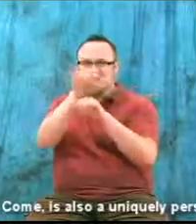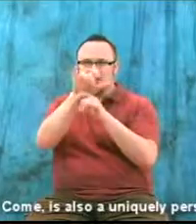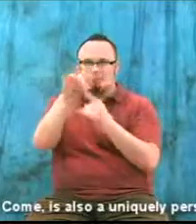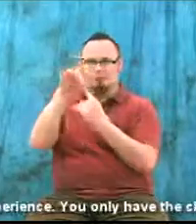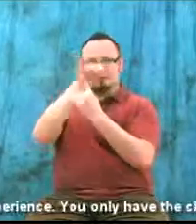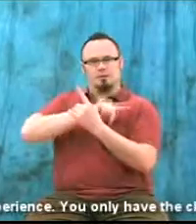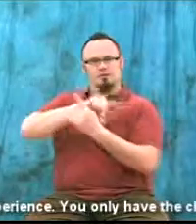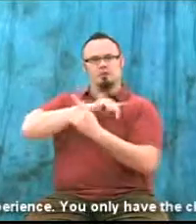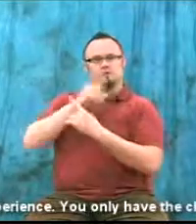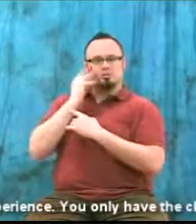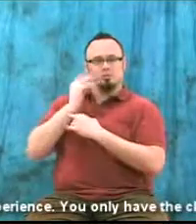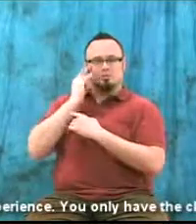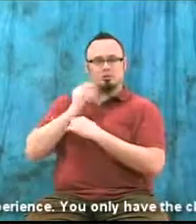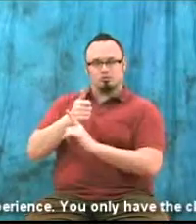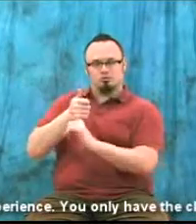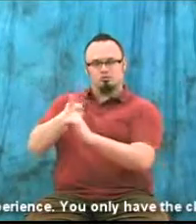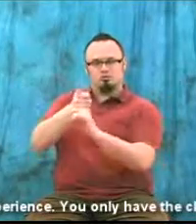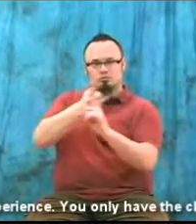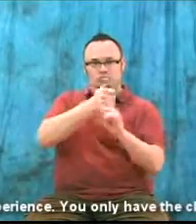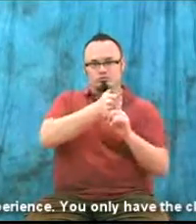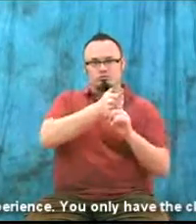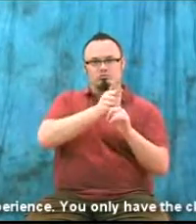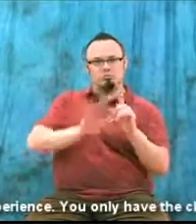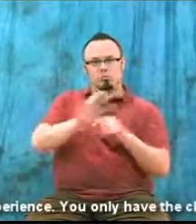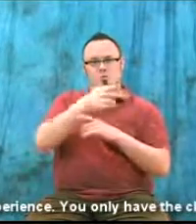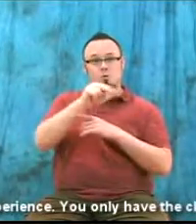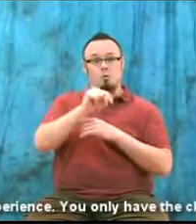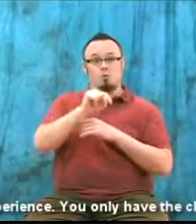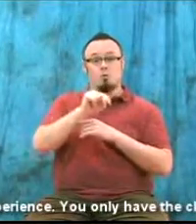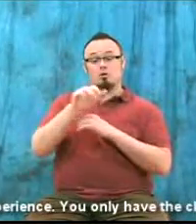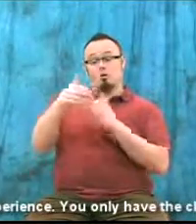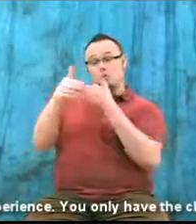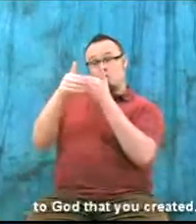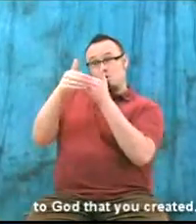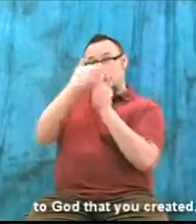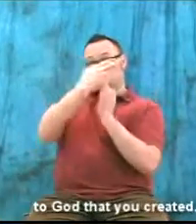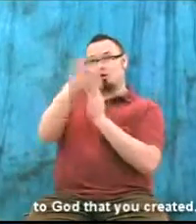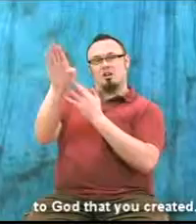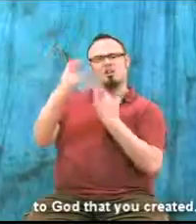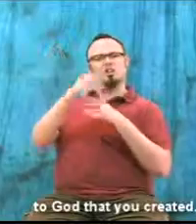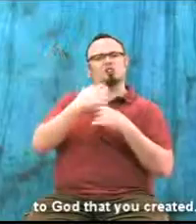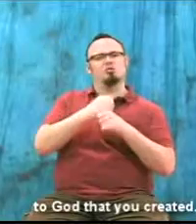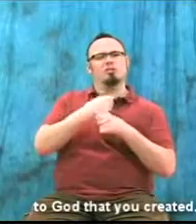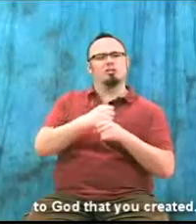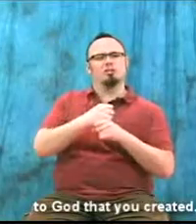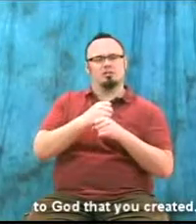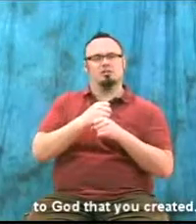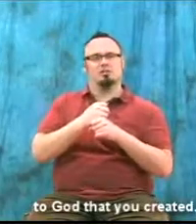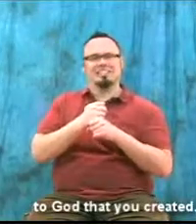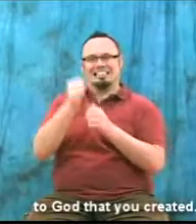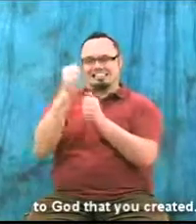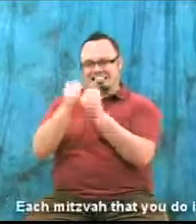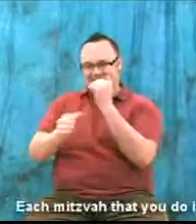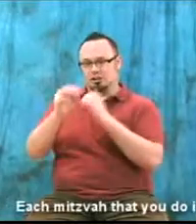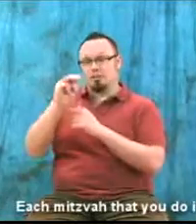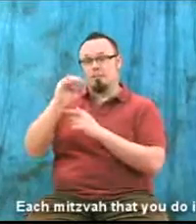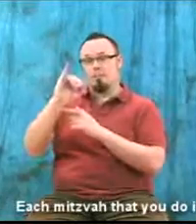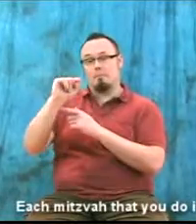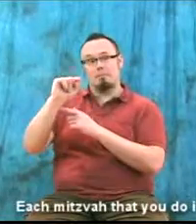experience. You only have the closeness to God that you've created. Each mitzvah that you